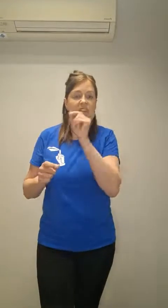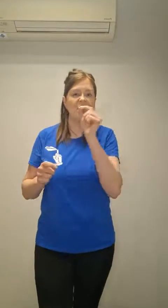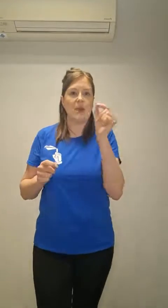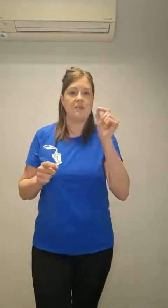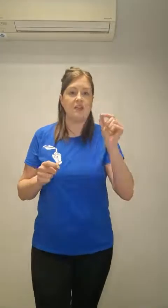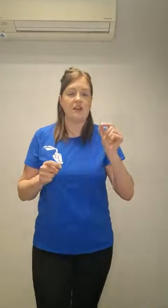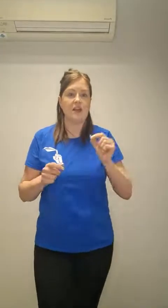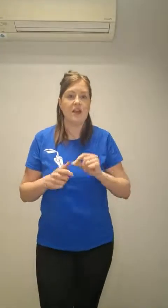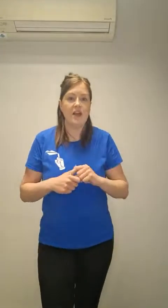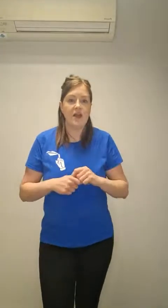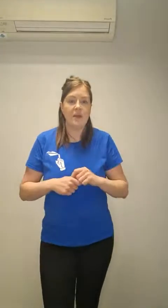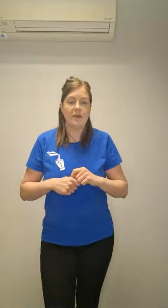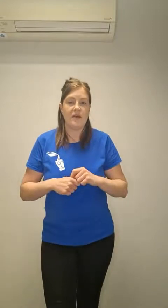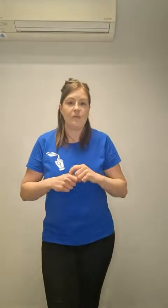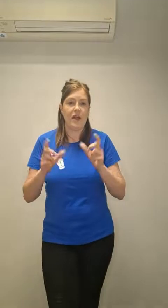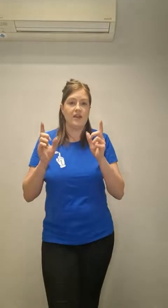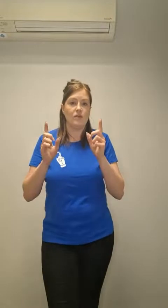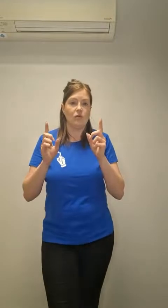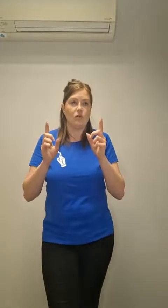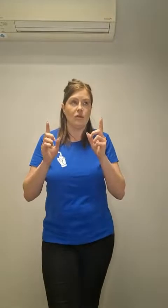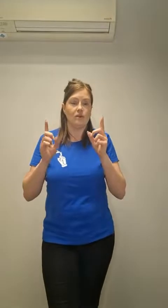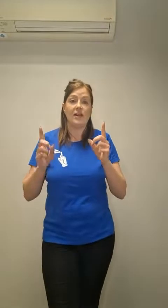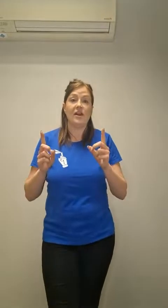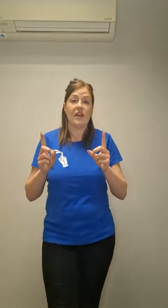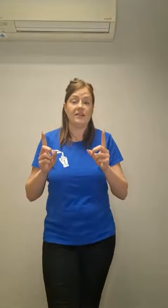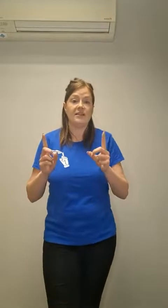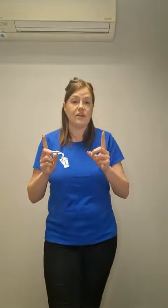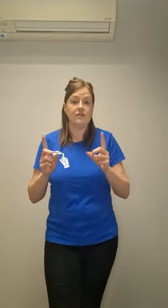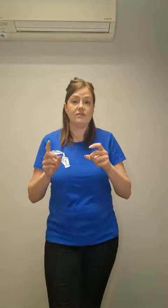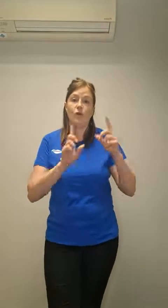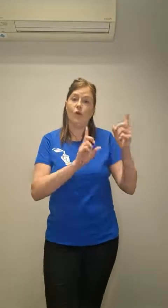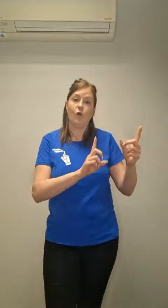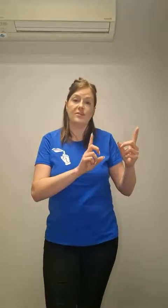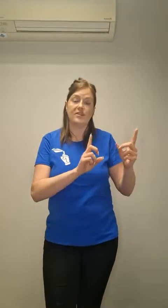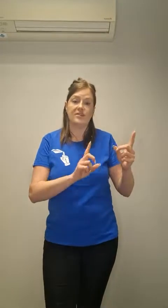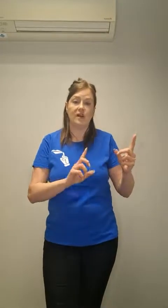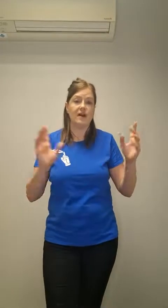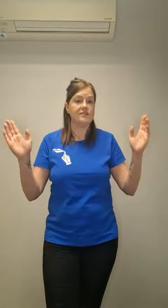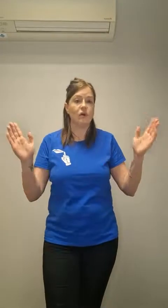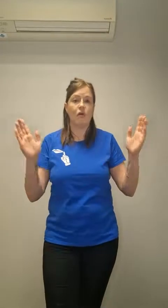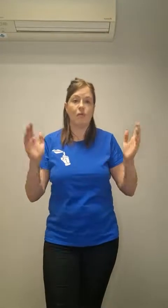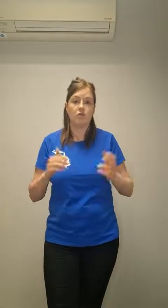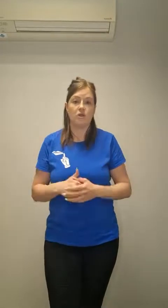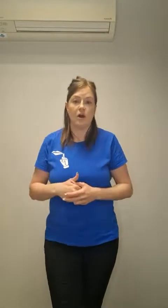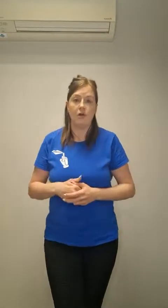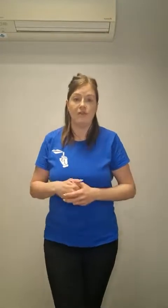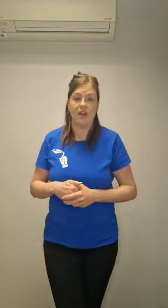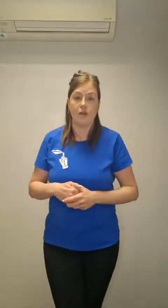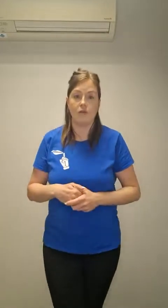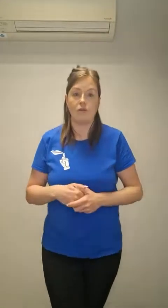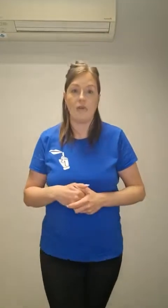skip to the bit where you're going to be learning our skills, or to the signs, or watch the whole video